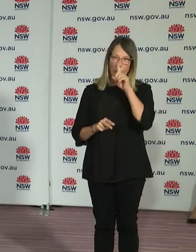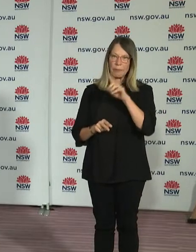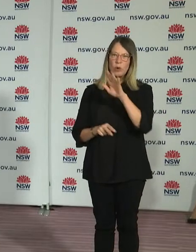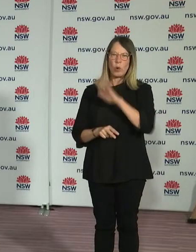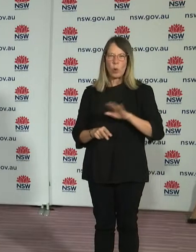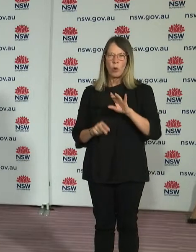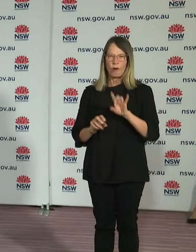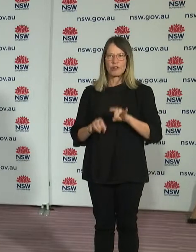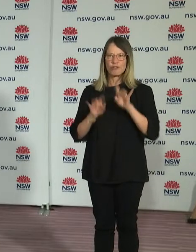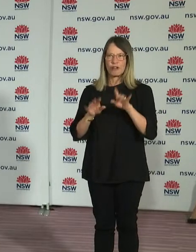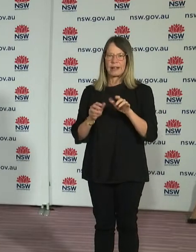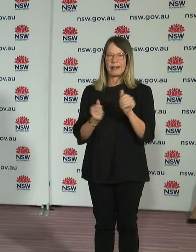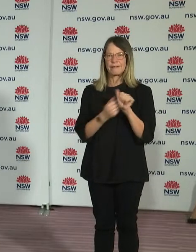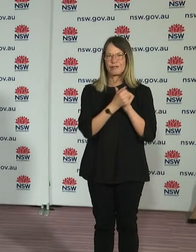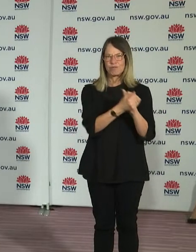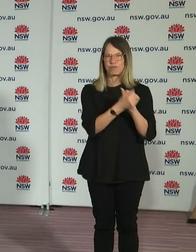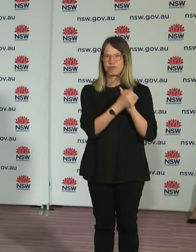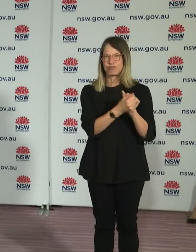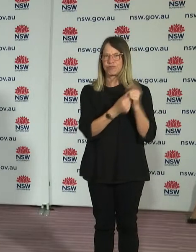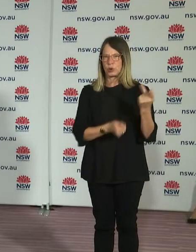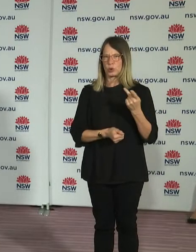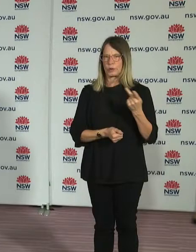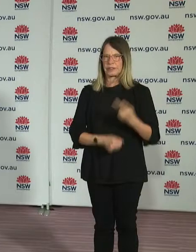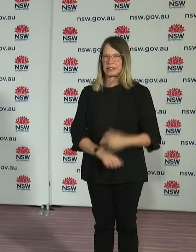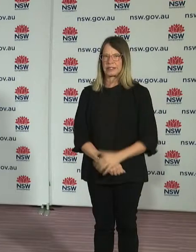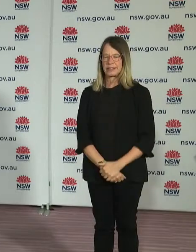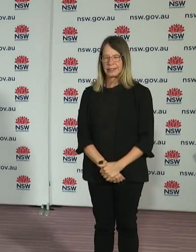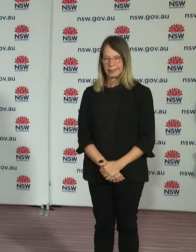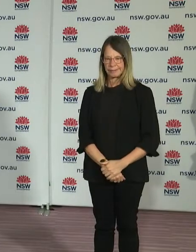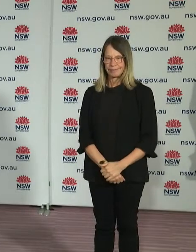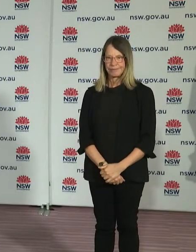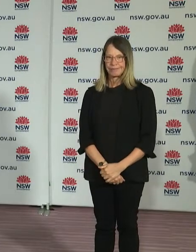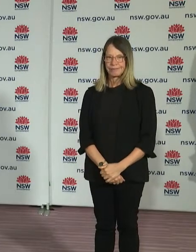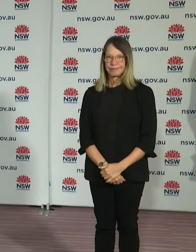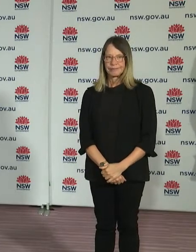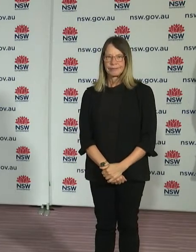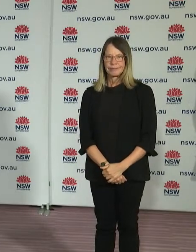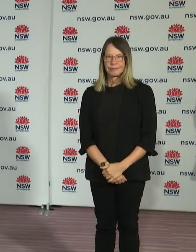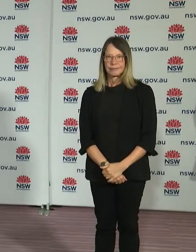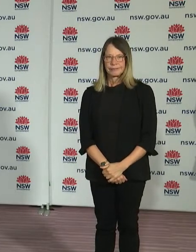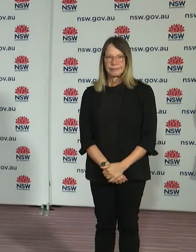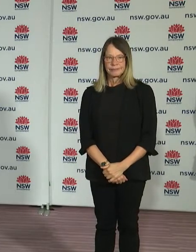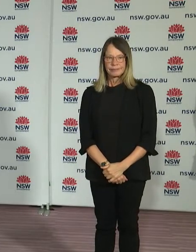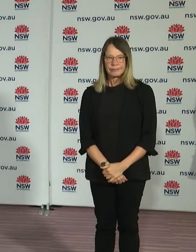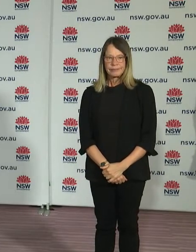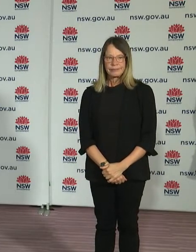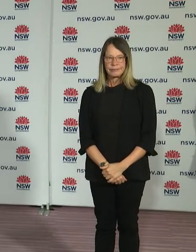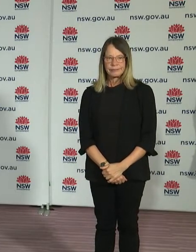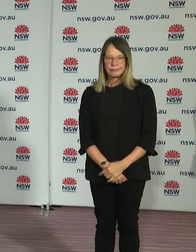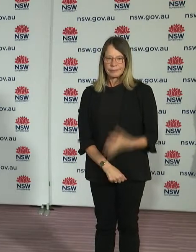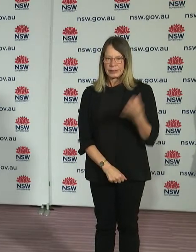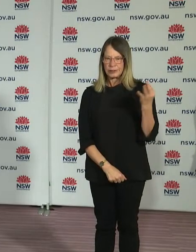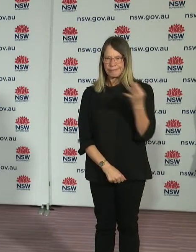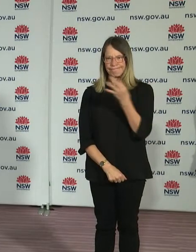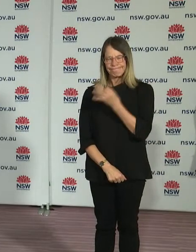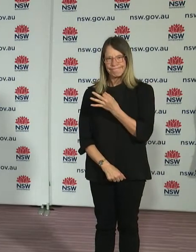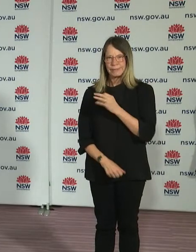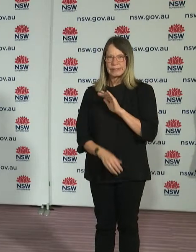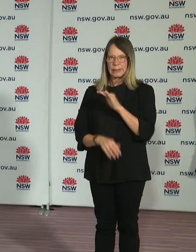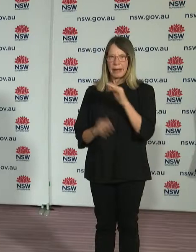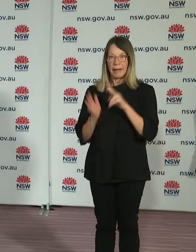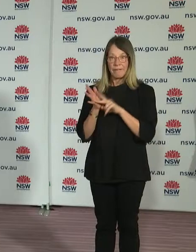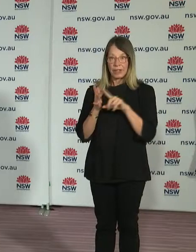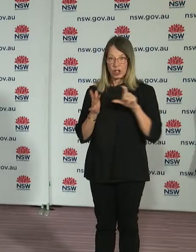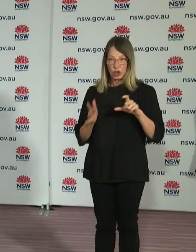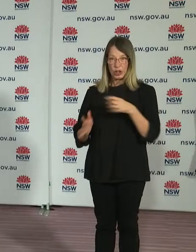those conversations with Premier Andrews. The Victorian government, which has in many ways taken a bit more of a cautious approach to Delta than